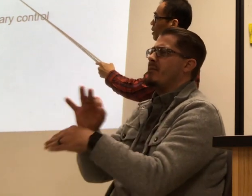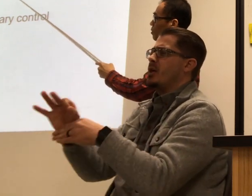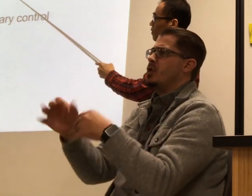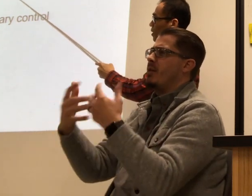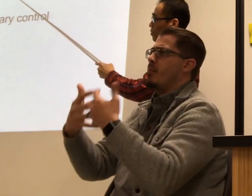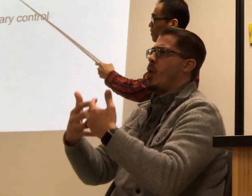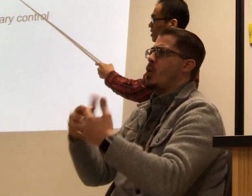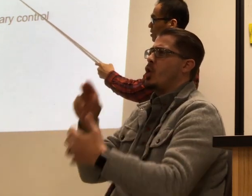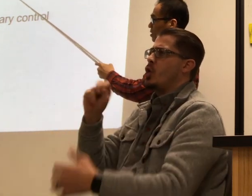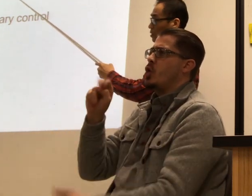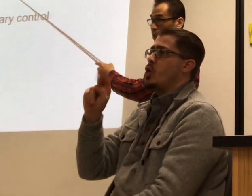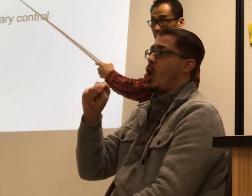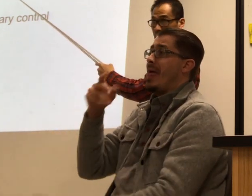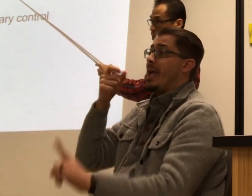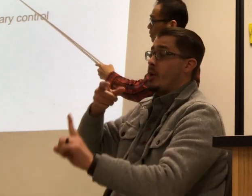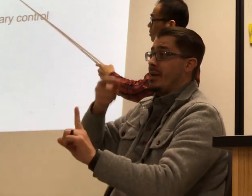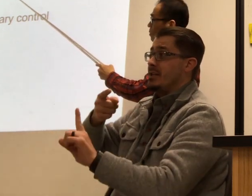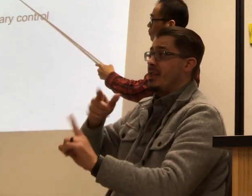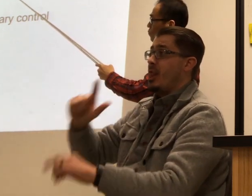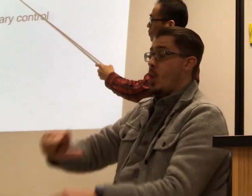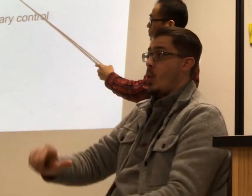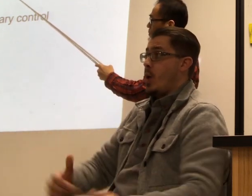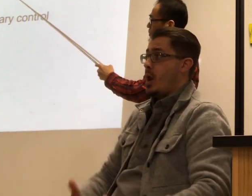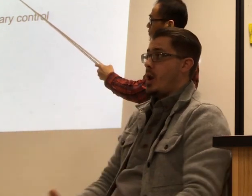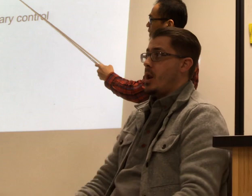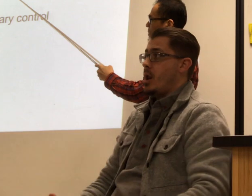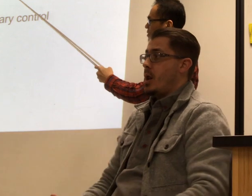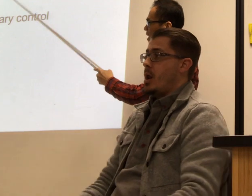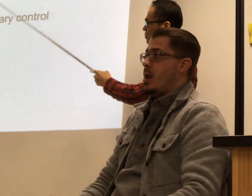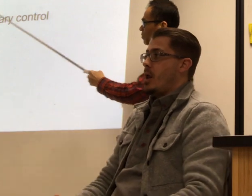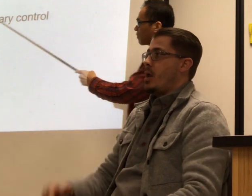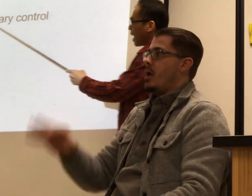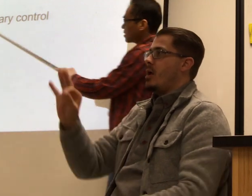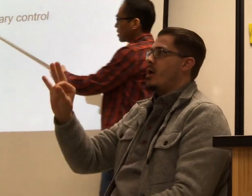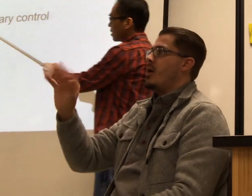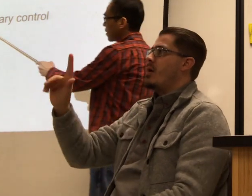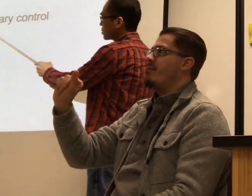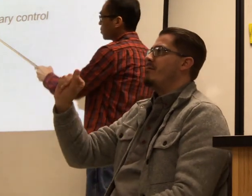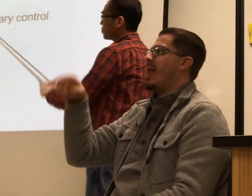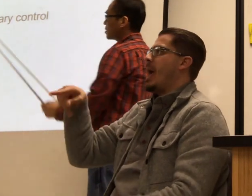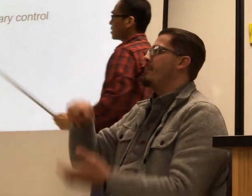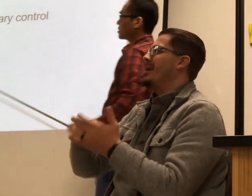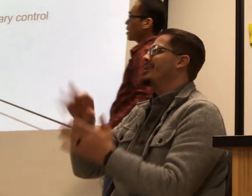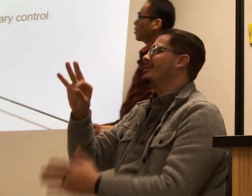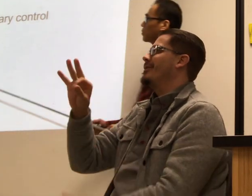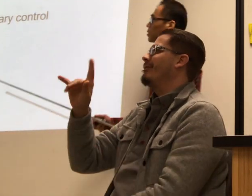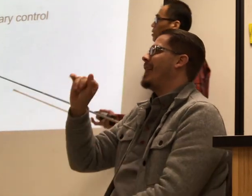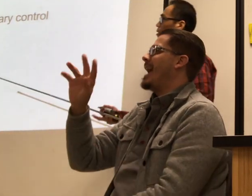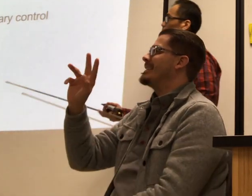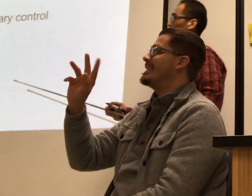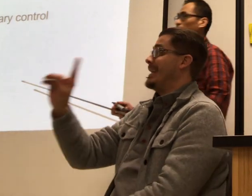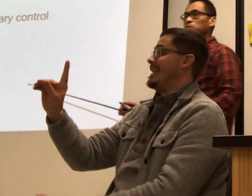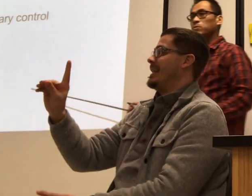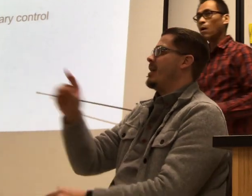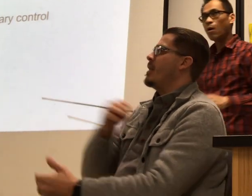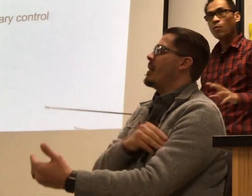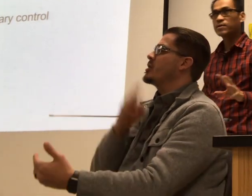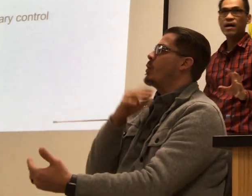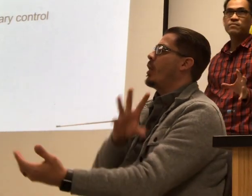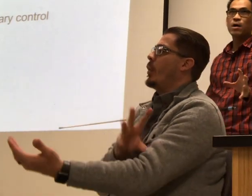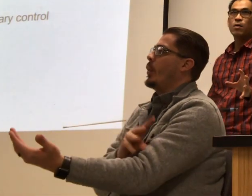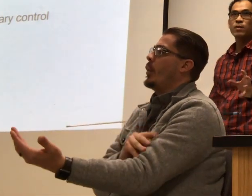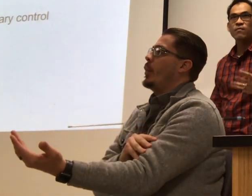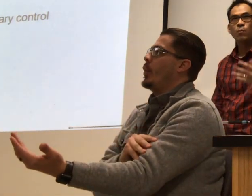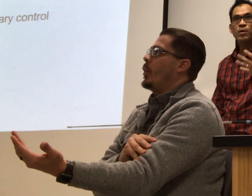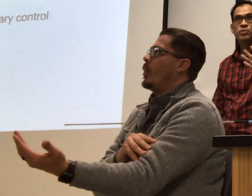motor neuron that innervates it, the lower one. FLAP stands for flaccid. The muscle loses its tone. Your muscles